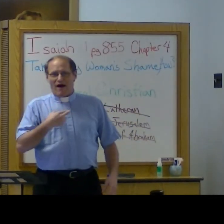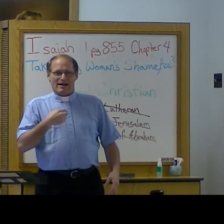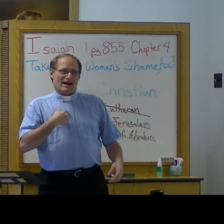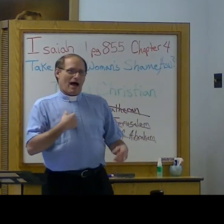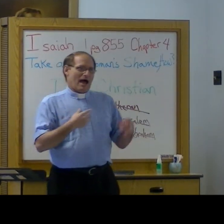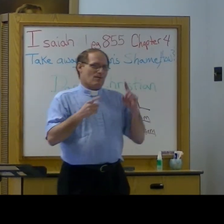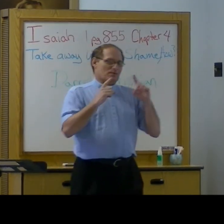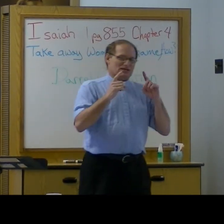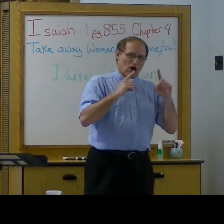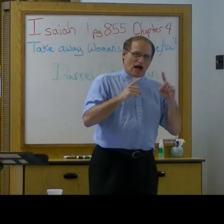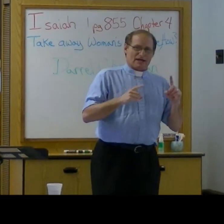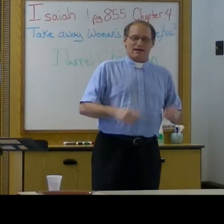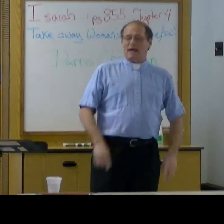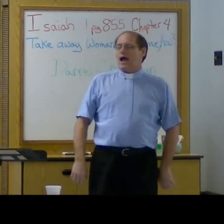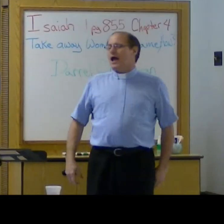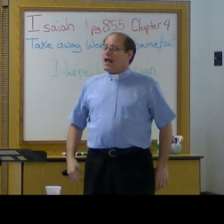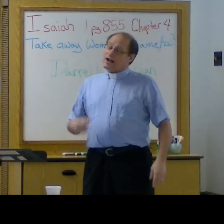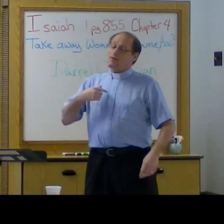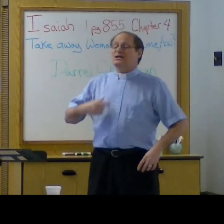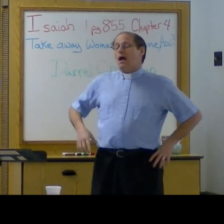Ron, and I would be talking, and